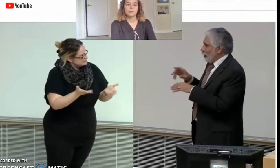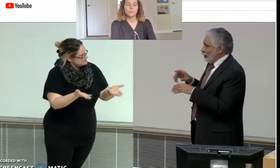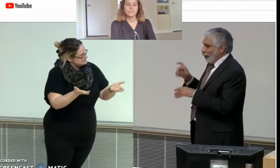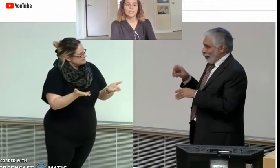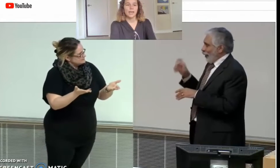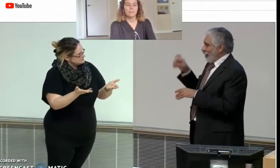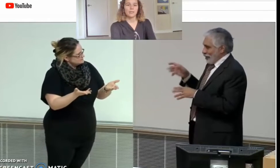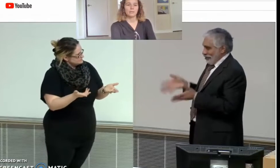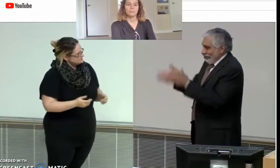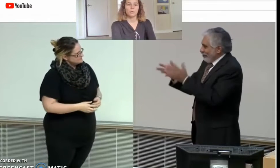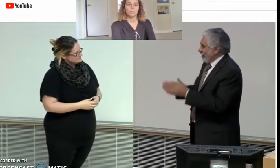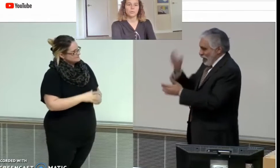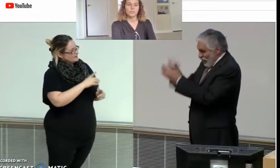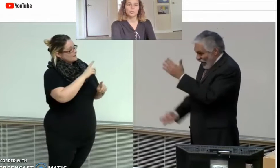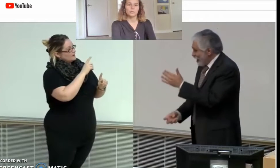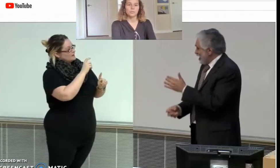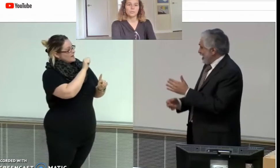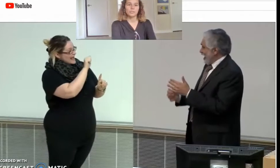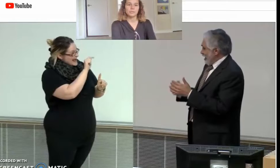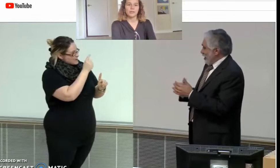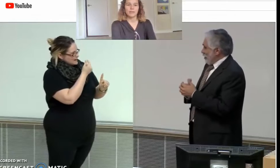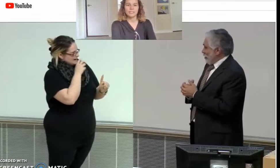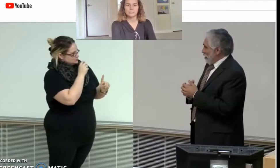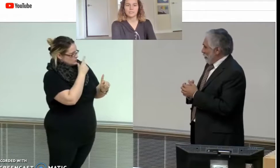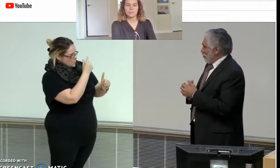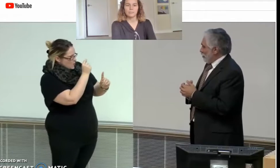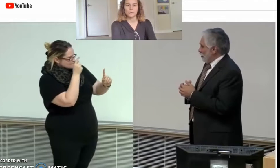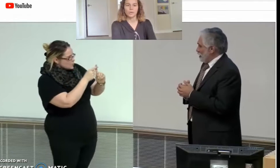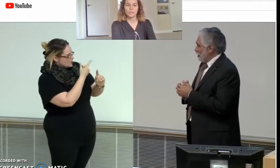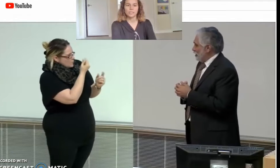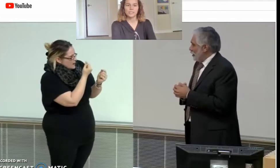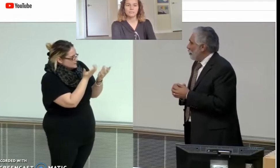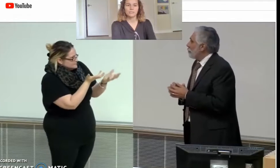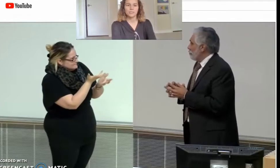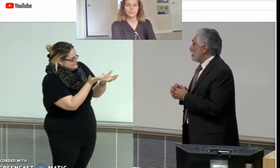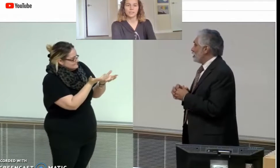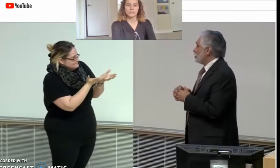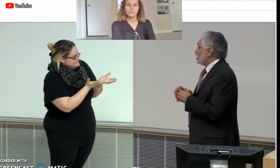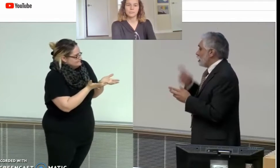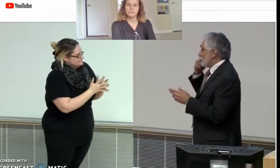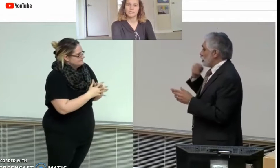people who take that apathetic approach, would you advise them to be more encouraging for learning language? What do you